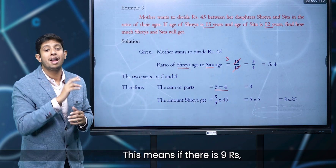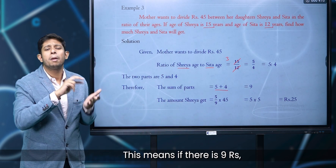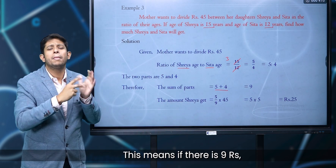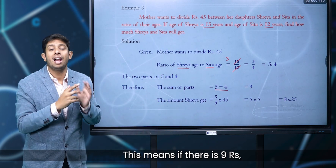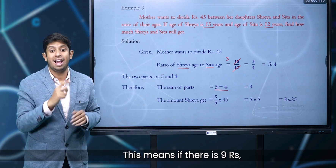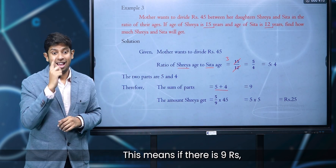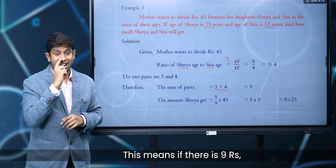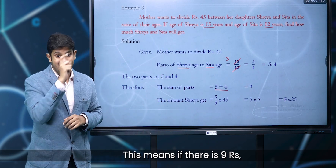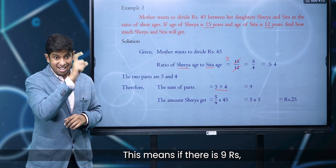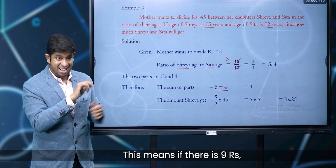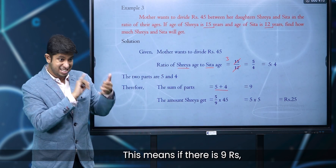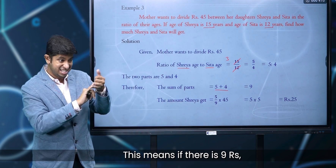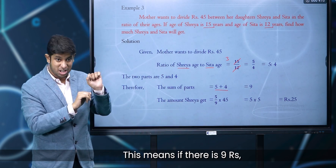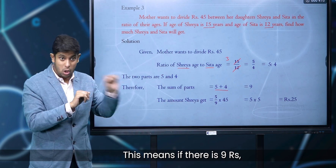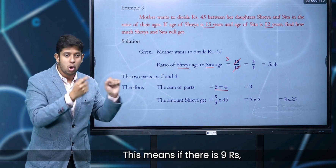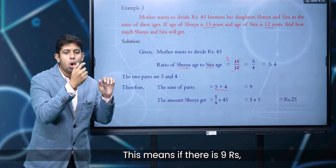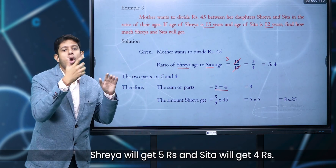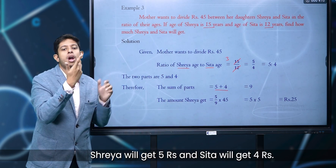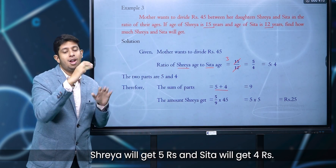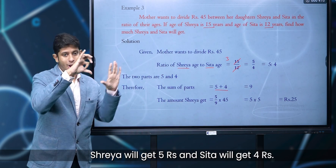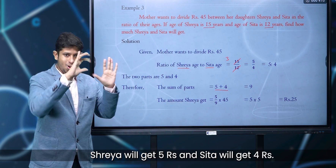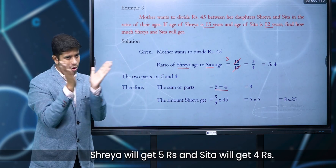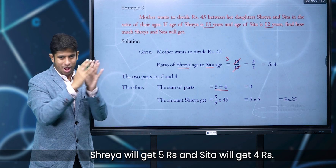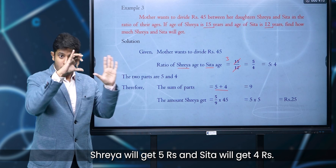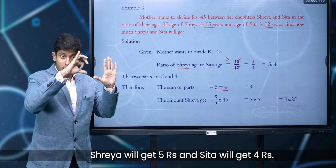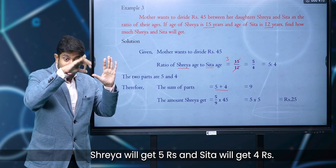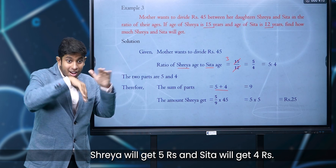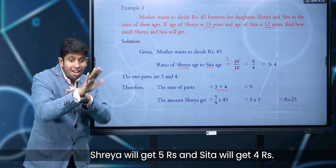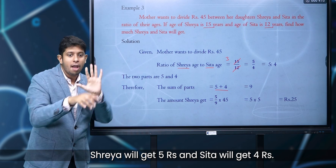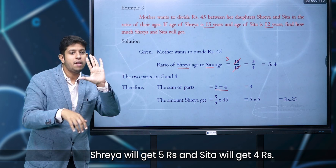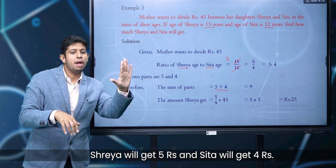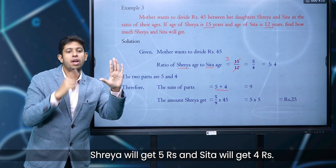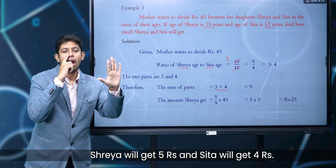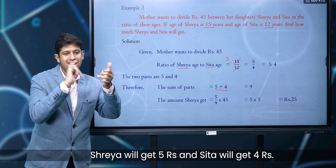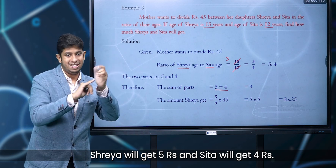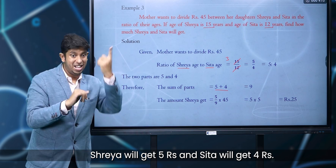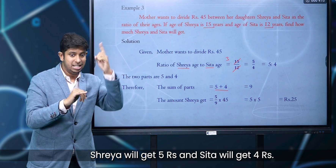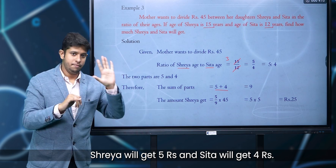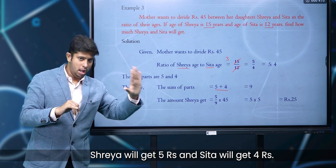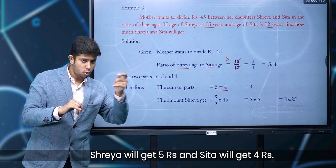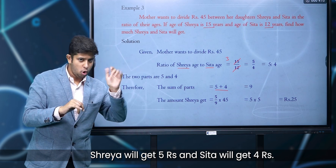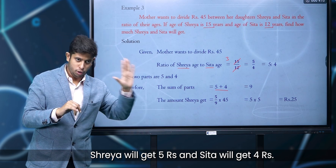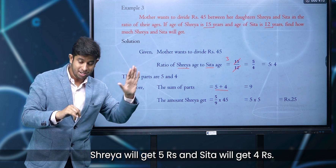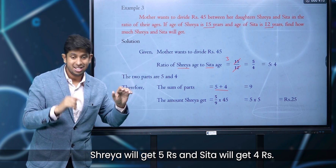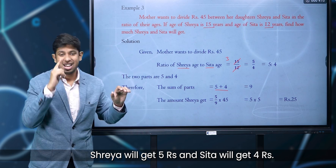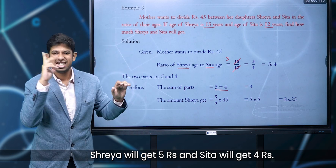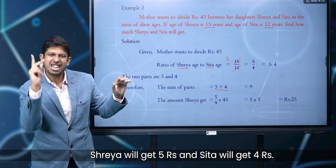This means if there is 9 rupees, Shreya will get 5 rupees and Sita will get 4 rupees.